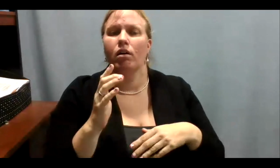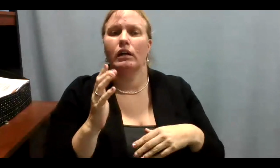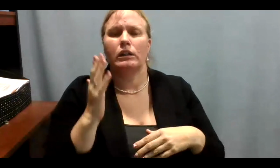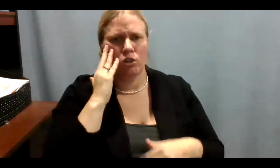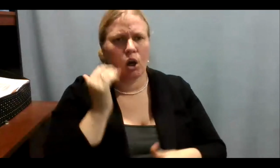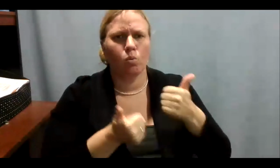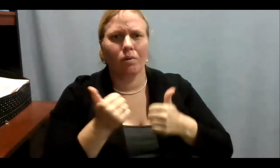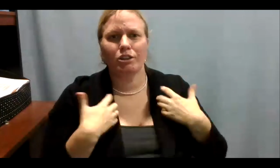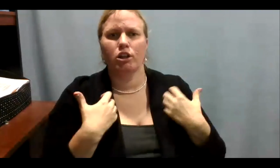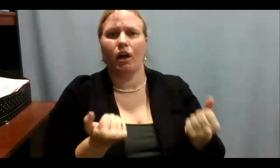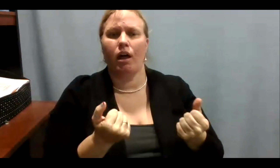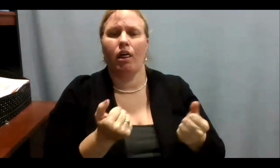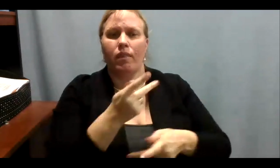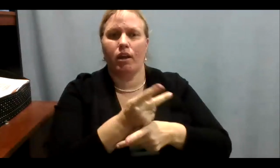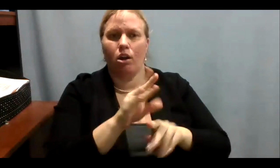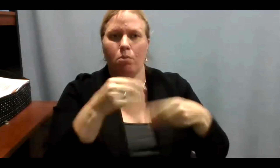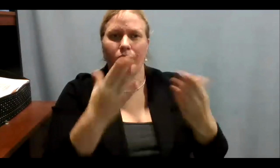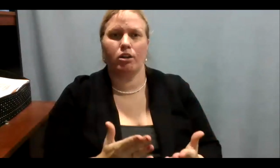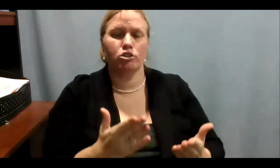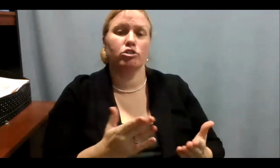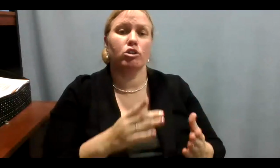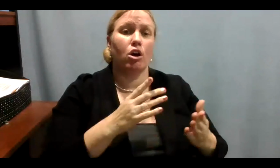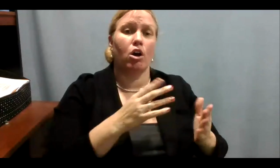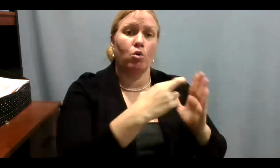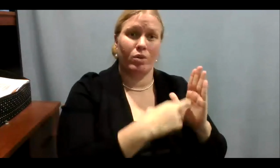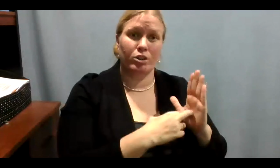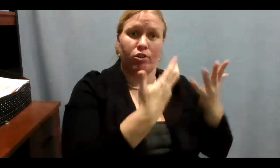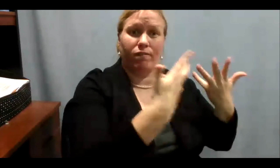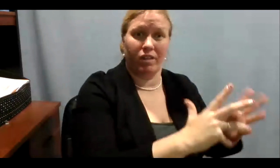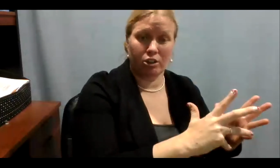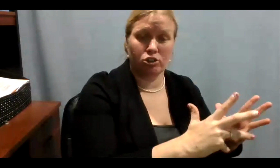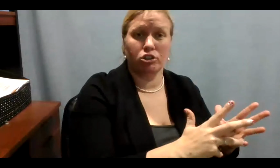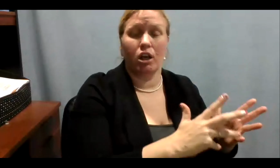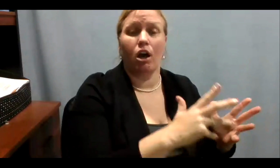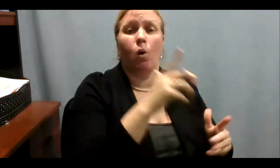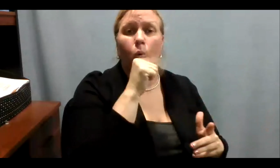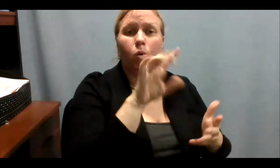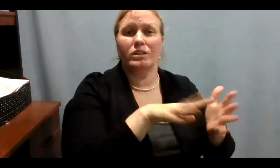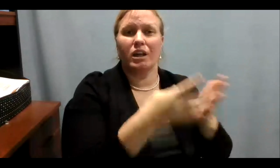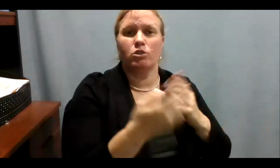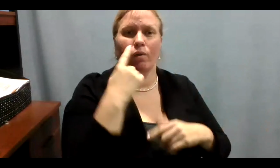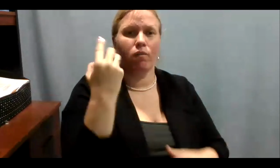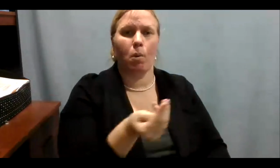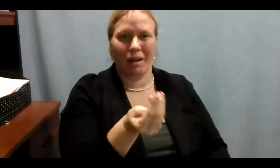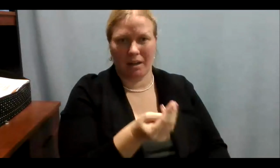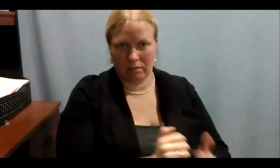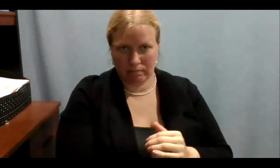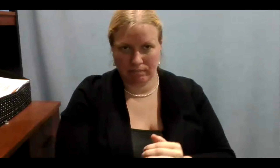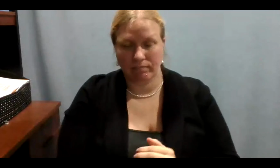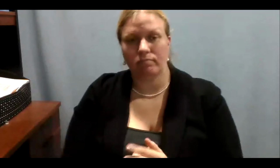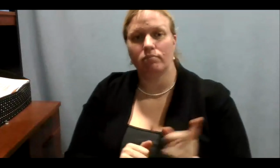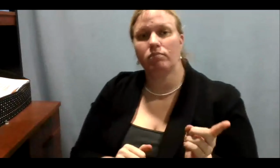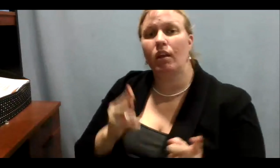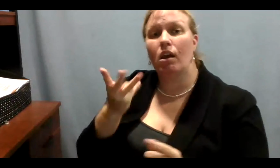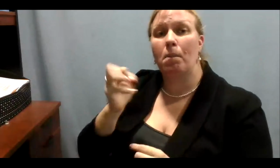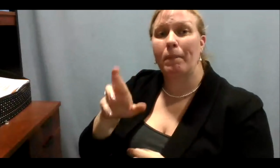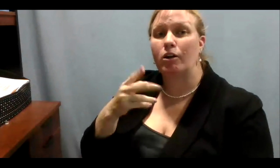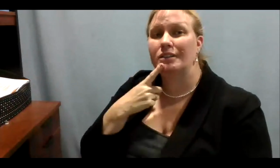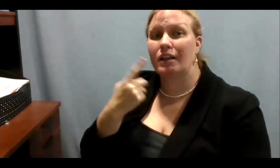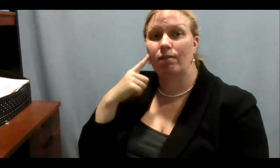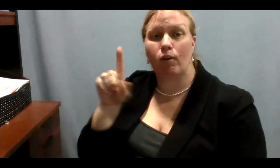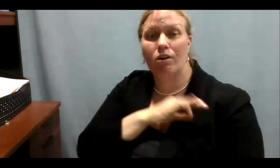healthcare providers are registered and which medical responders are scheduled for that day. And as far as city staff, in